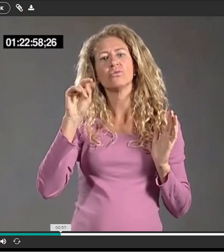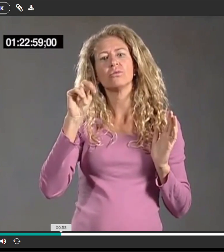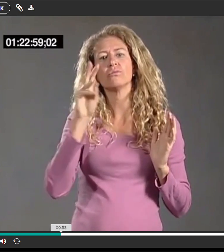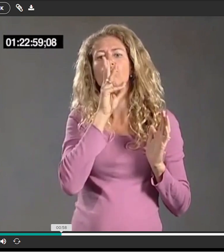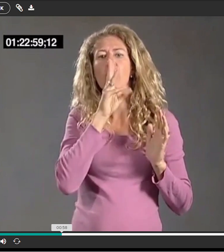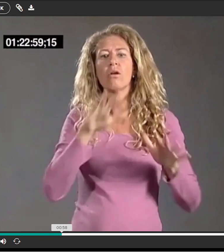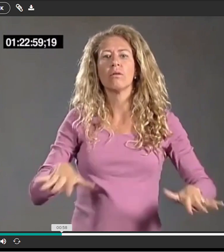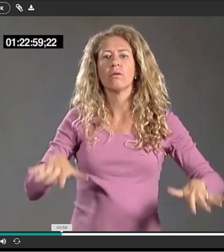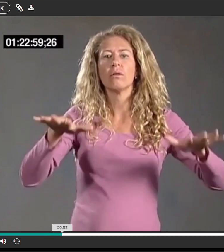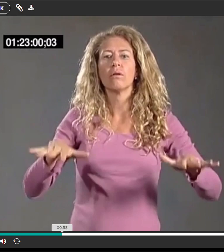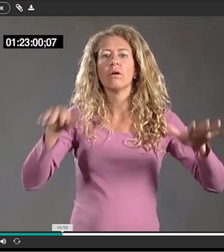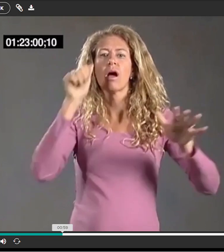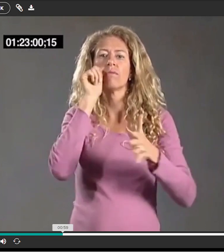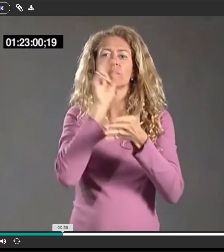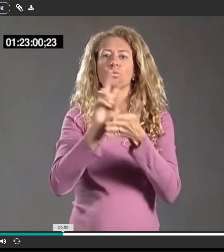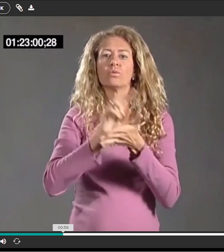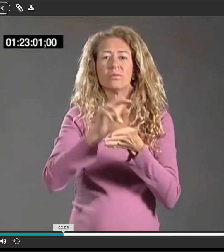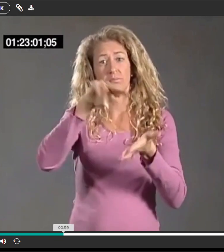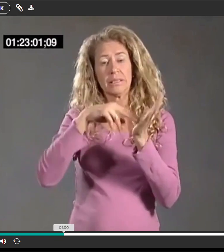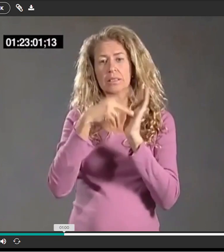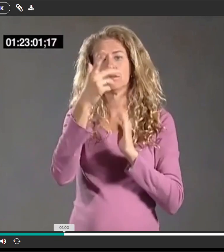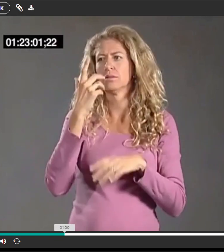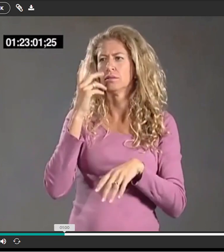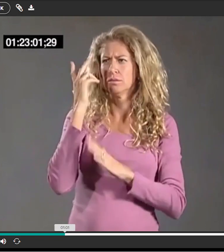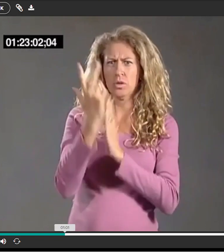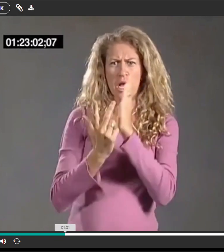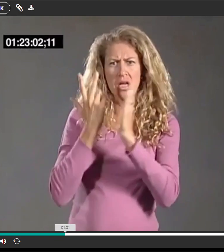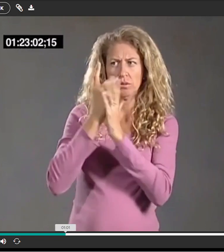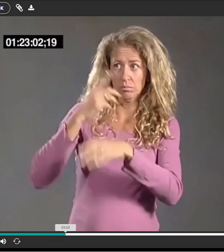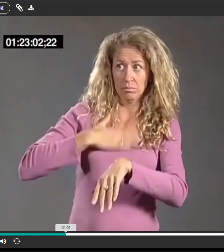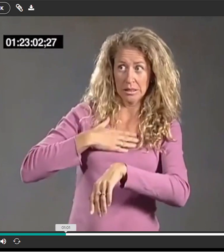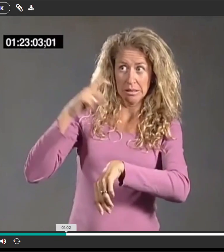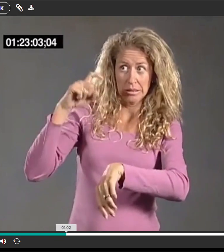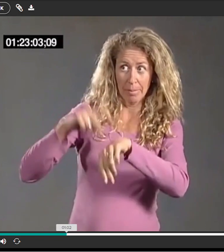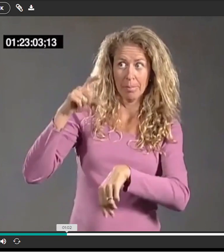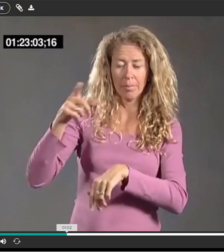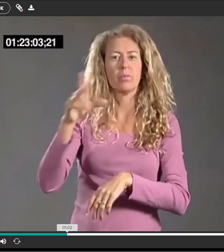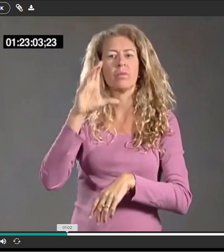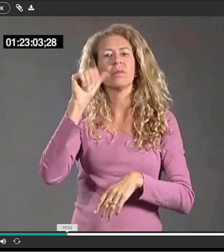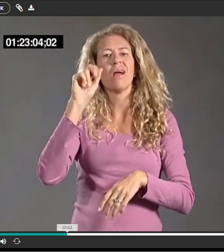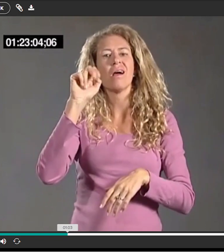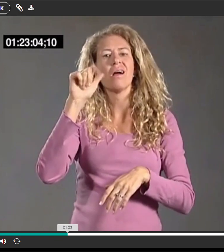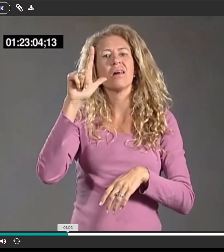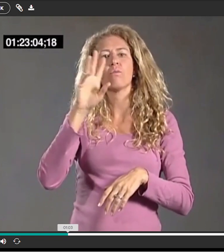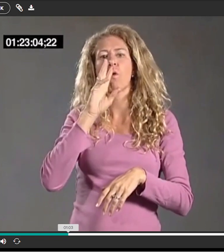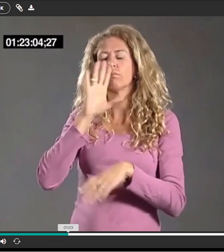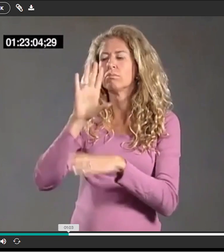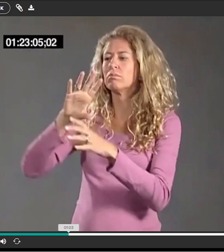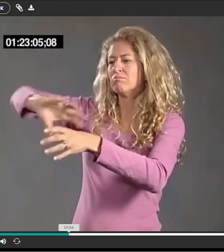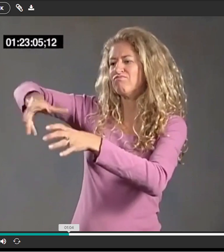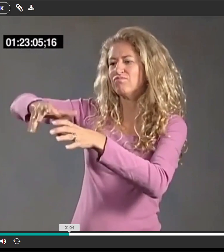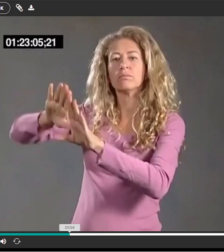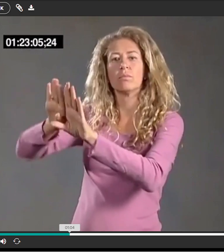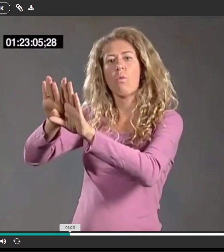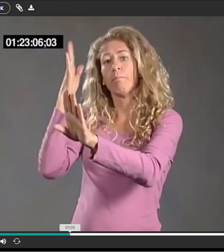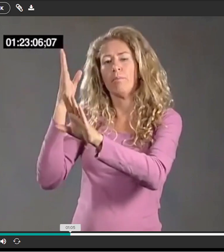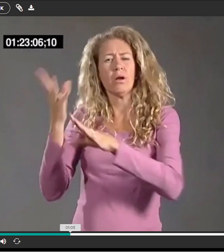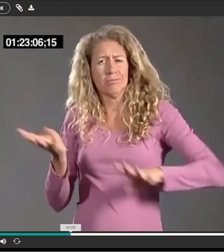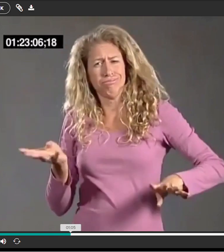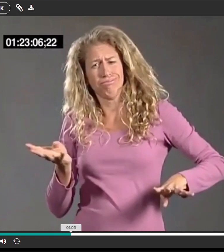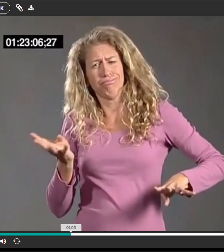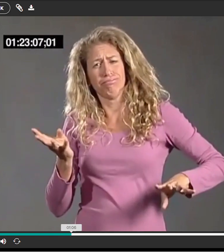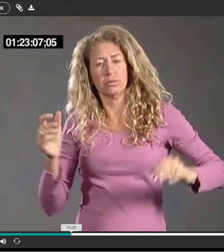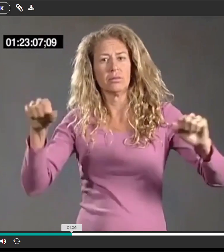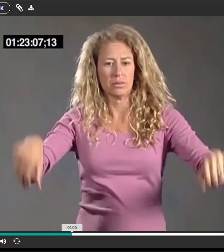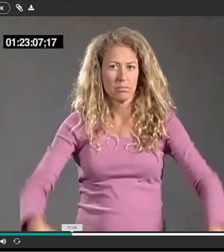My area where I live, though, I water my backyard using irrigation. So basically, how it works is when it's my time